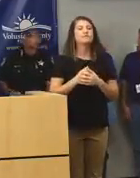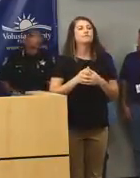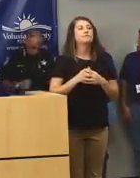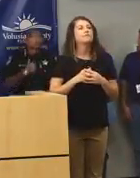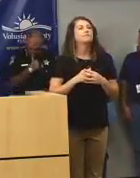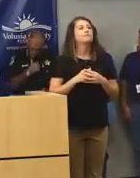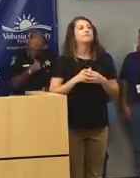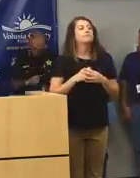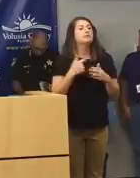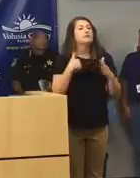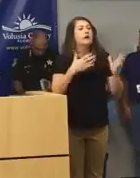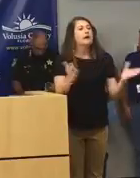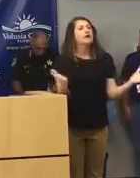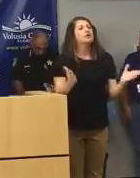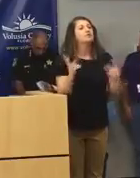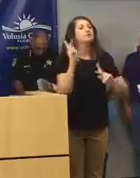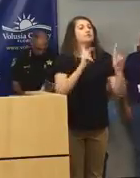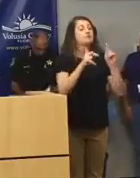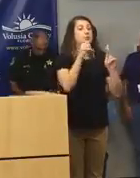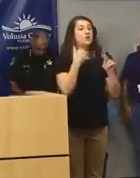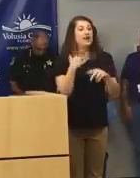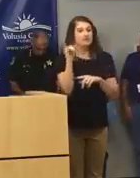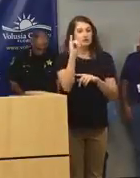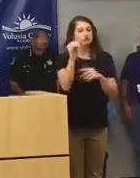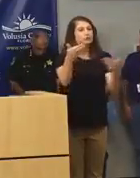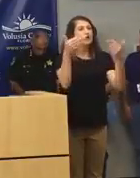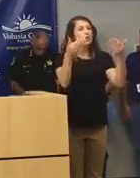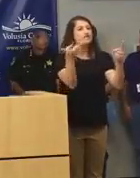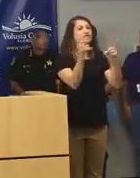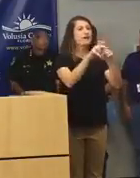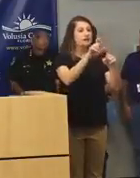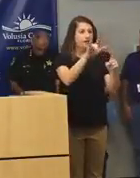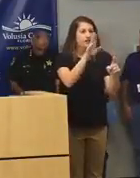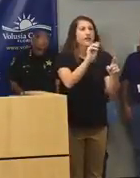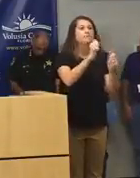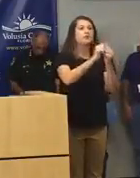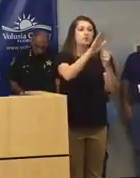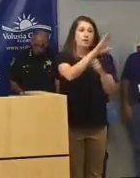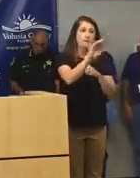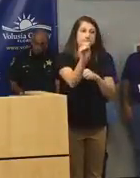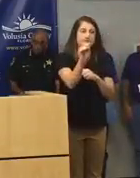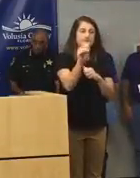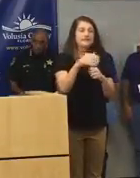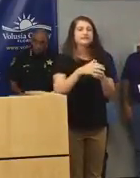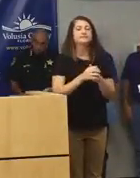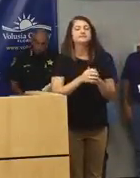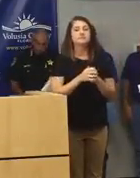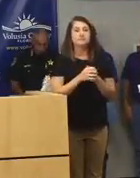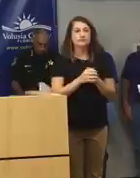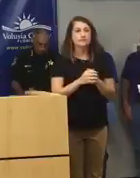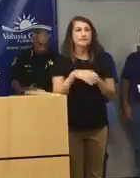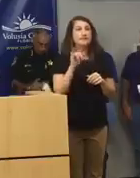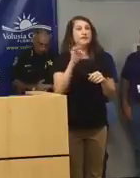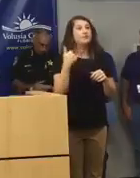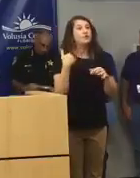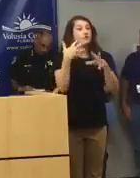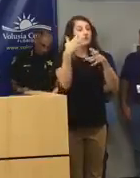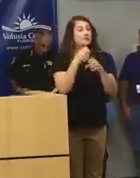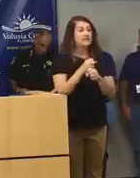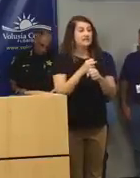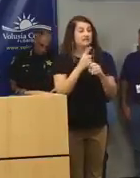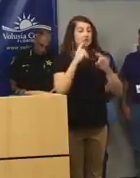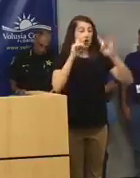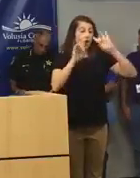I urge residents with insurance to file a claim with that insurance company. And if you have received